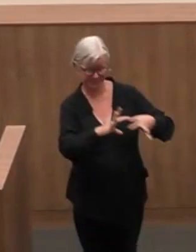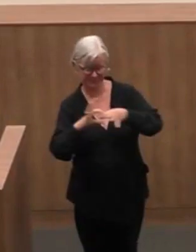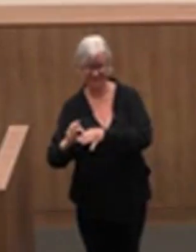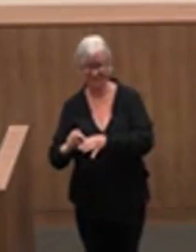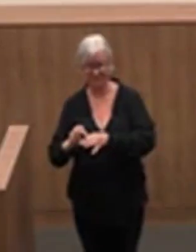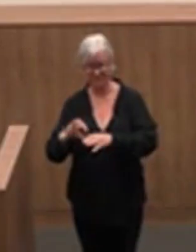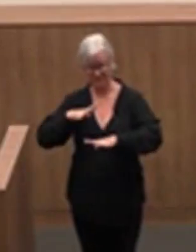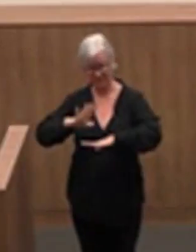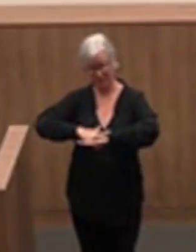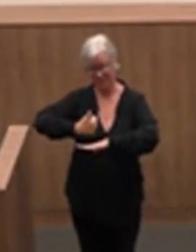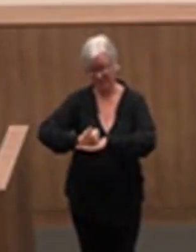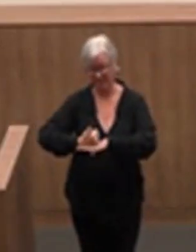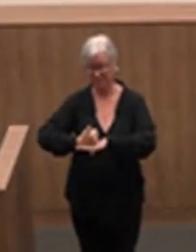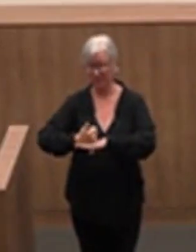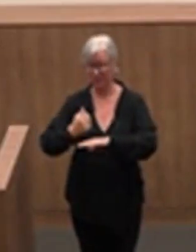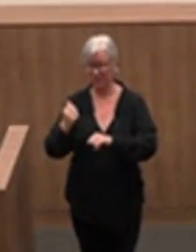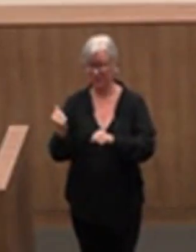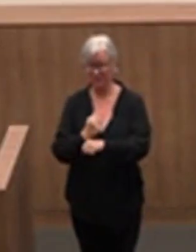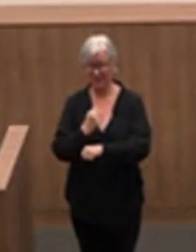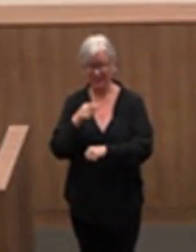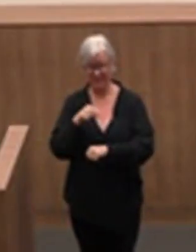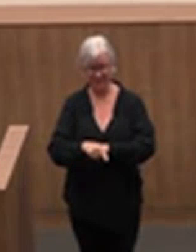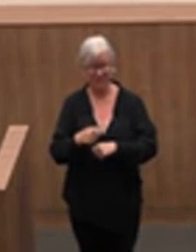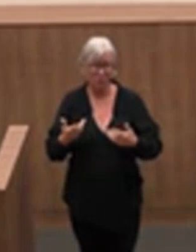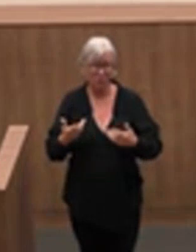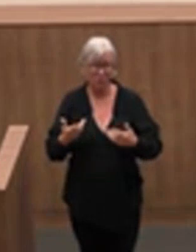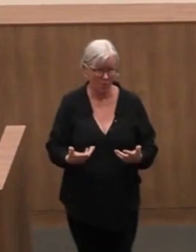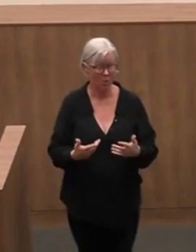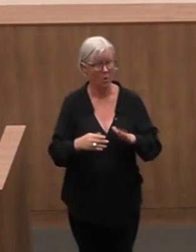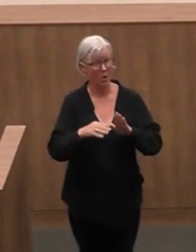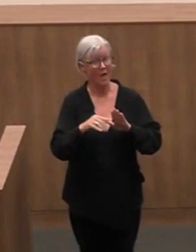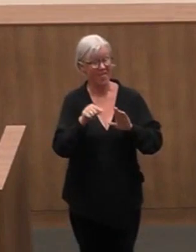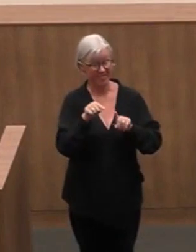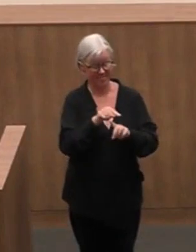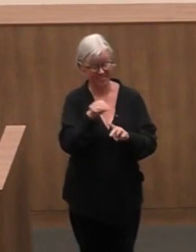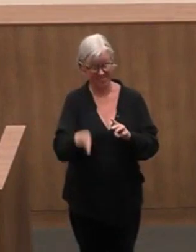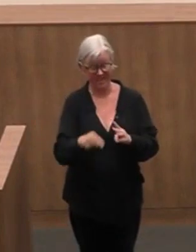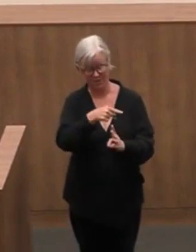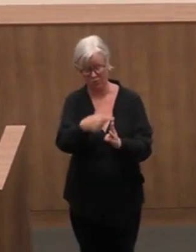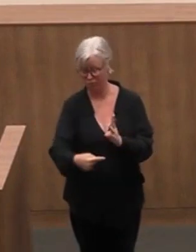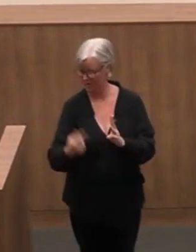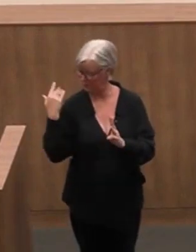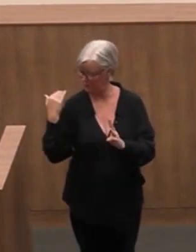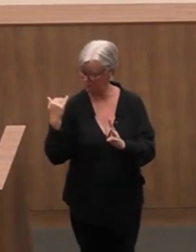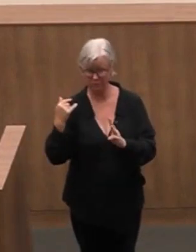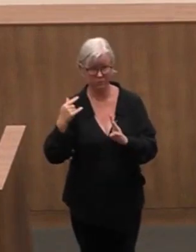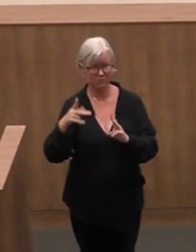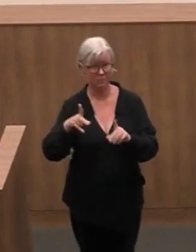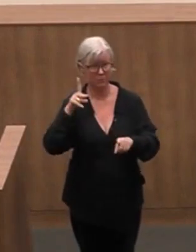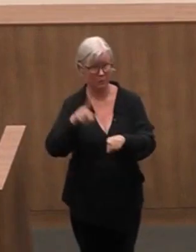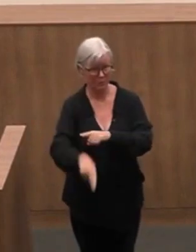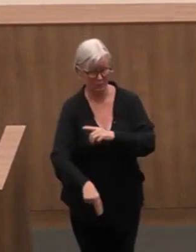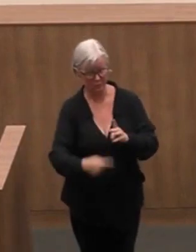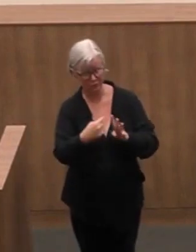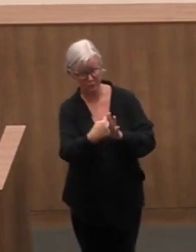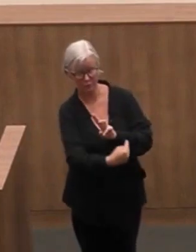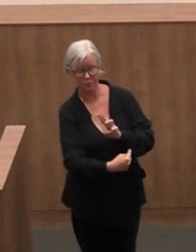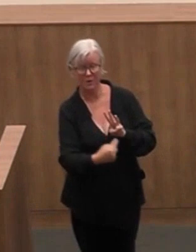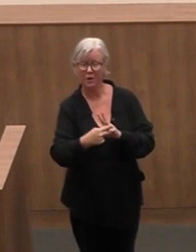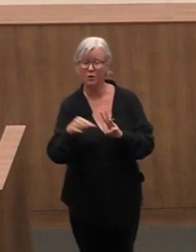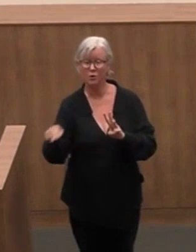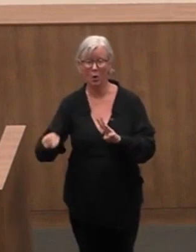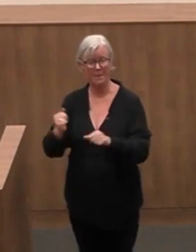have in place. And so having things like the guidelines that are just being released. Within a mental health setting, we work with